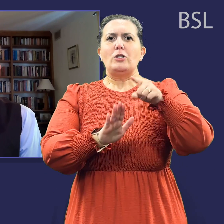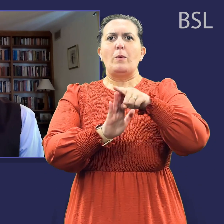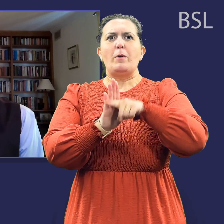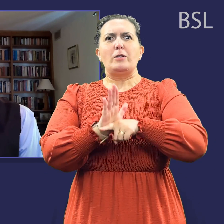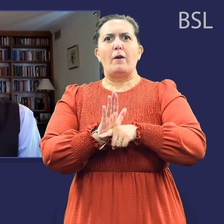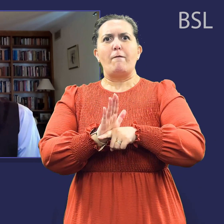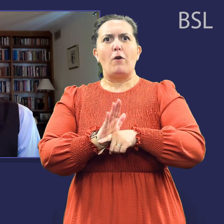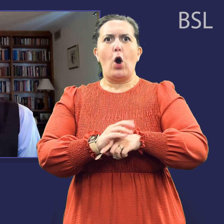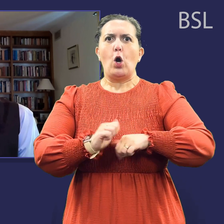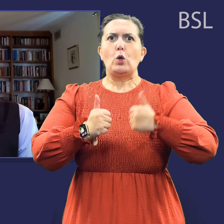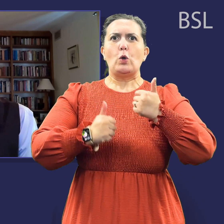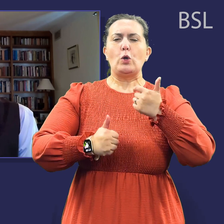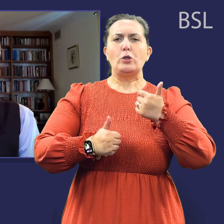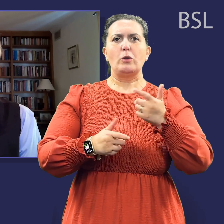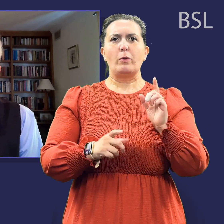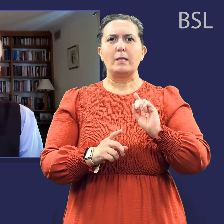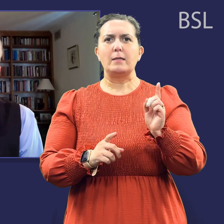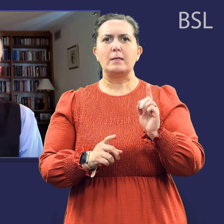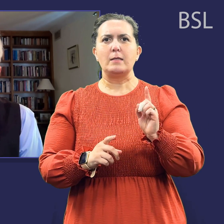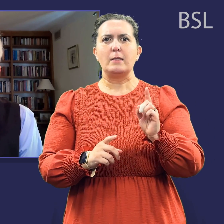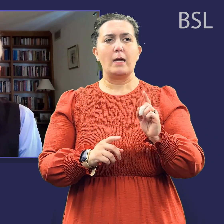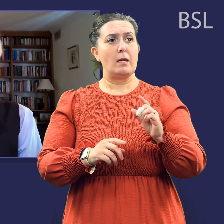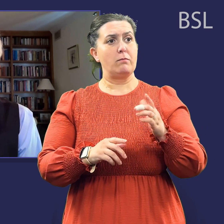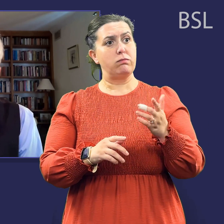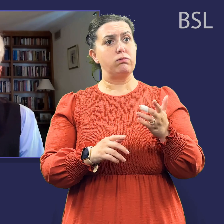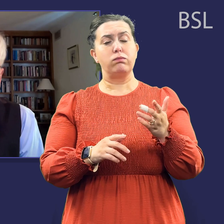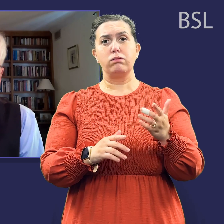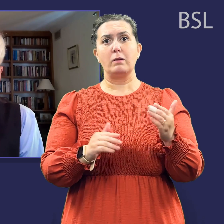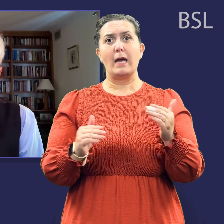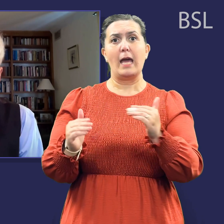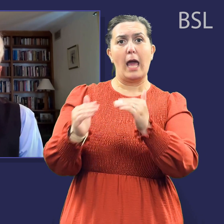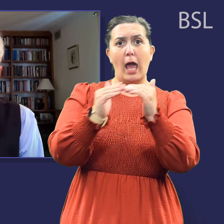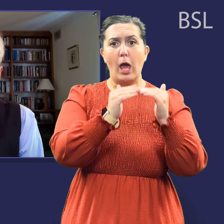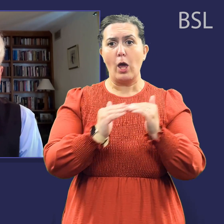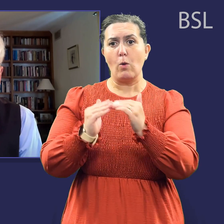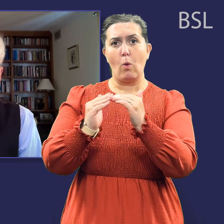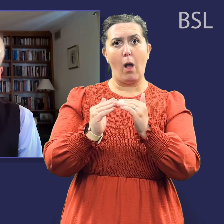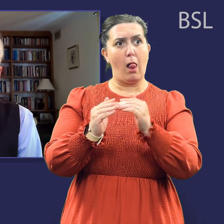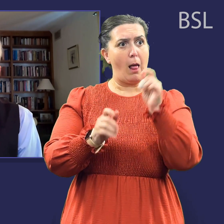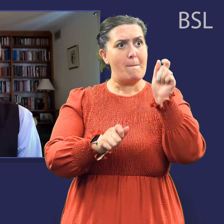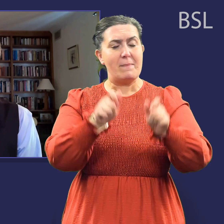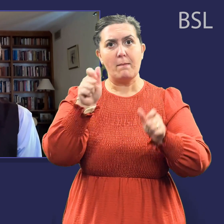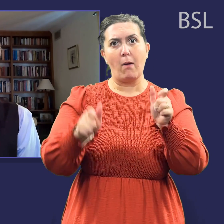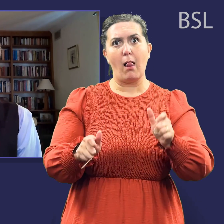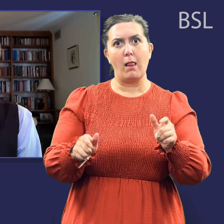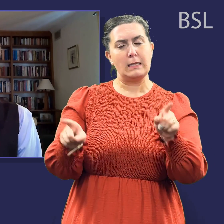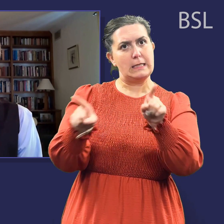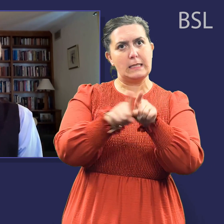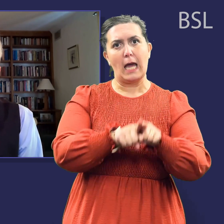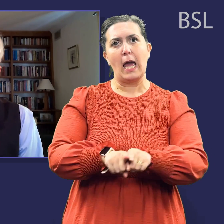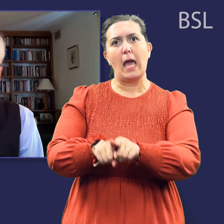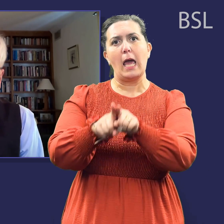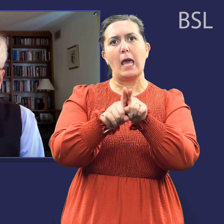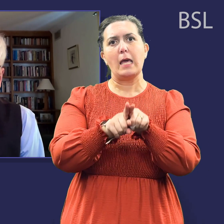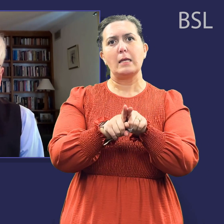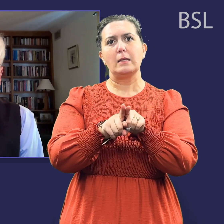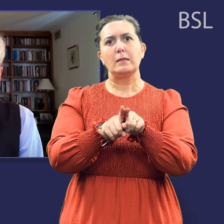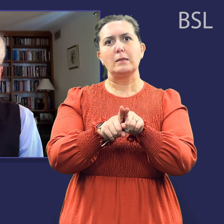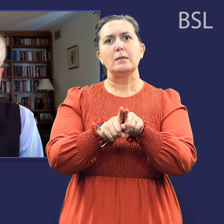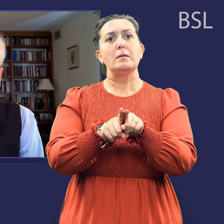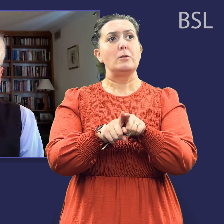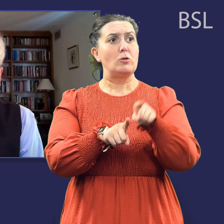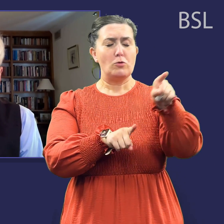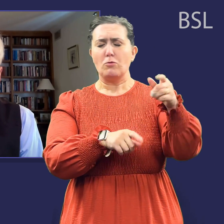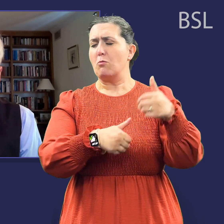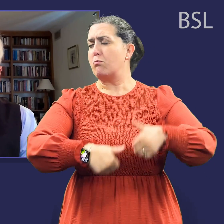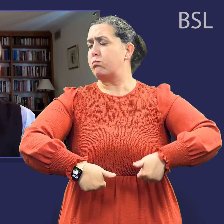sound morality is that of the profound, inherent, and equal dignity of each and every member of the human family. And by precept